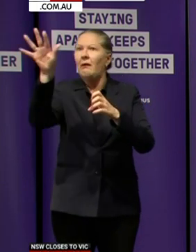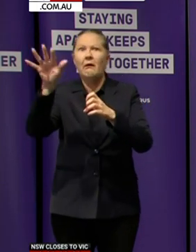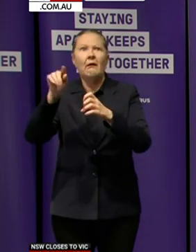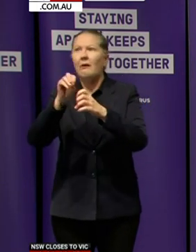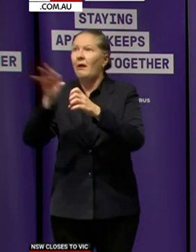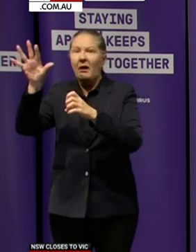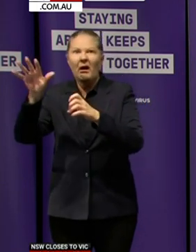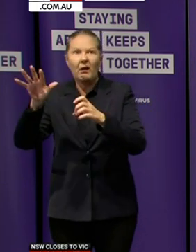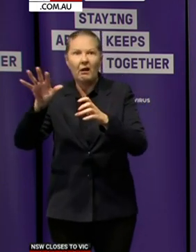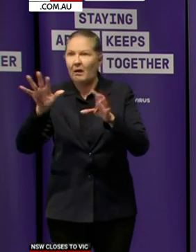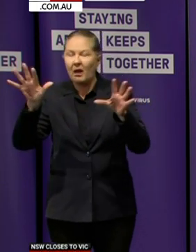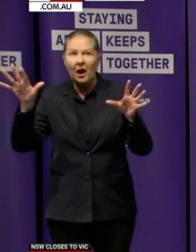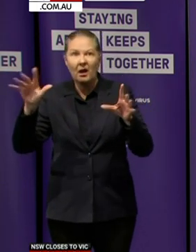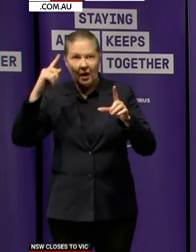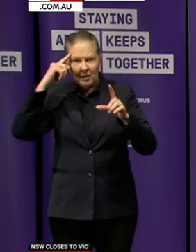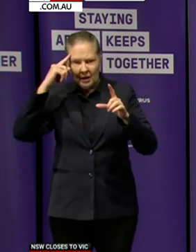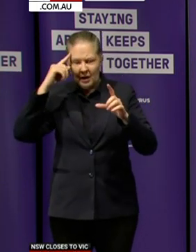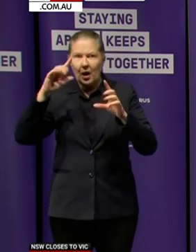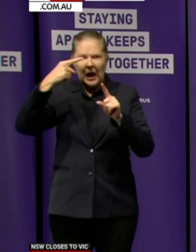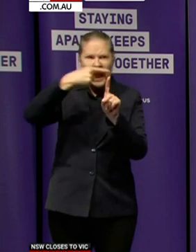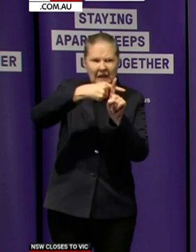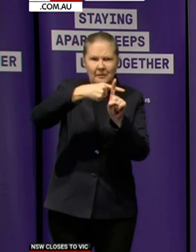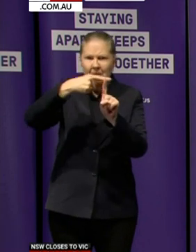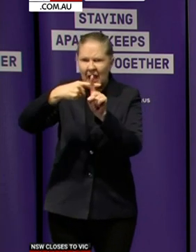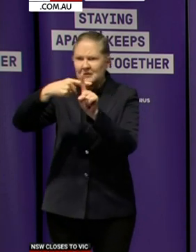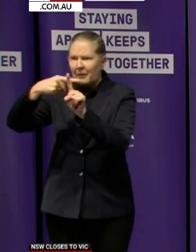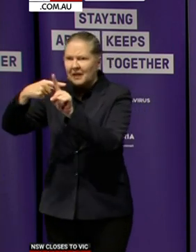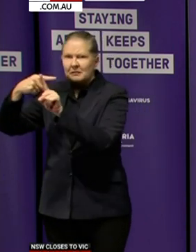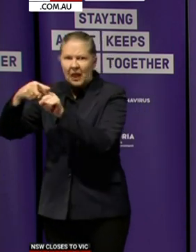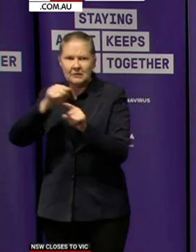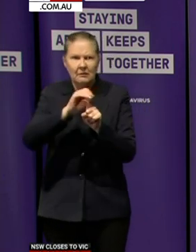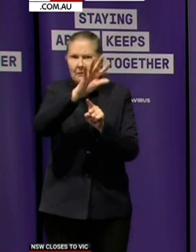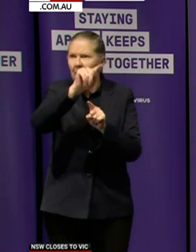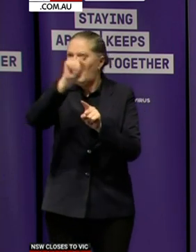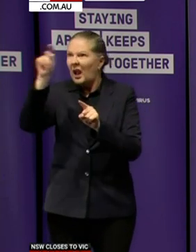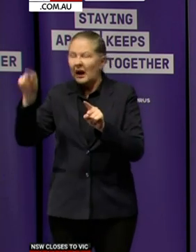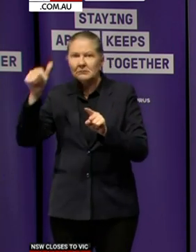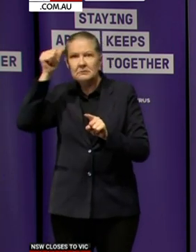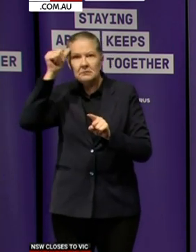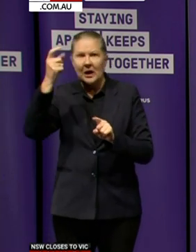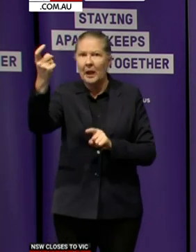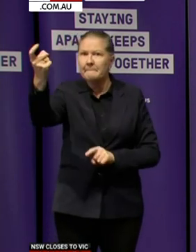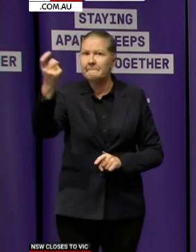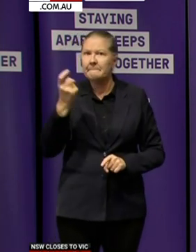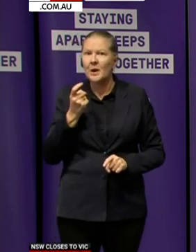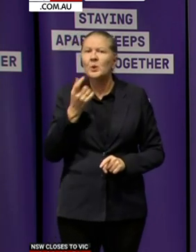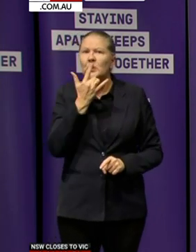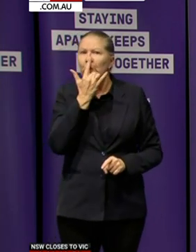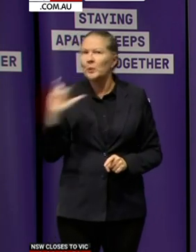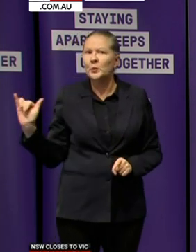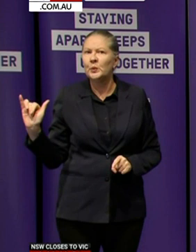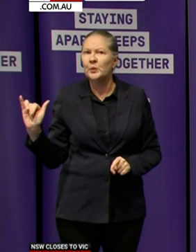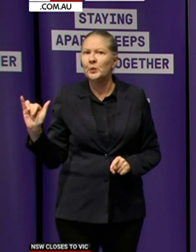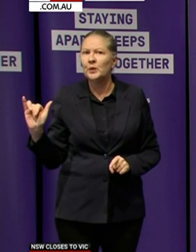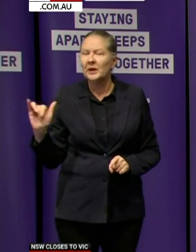Melbourne. And then when you add all those together, when you get an aggregate picture, we know we're on the cusp of something very, very bad